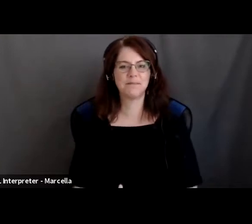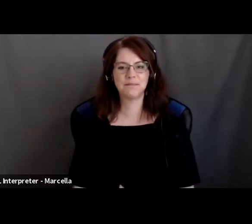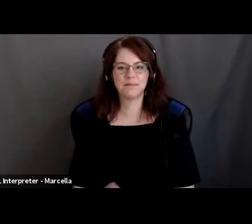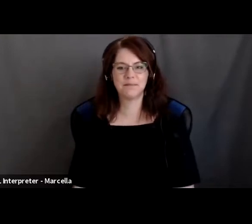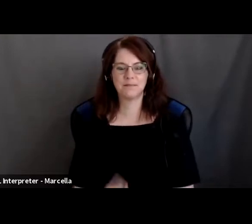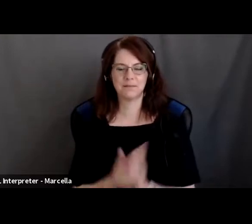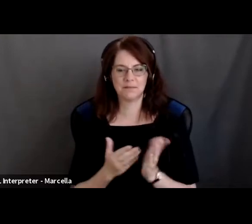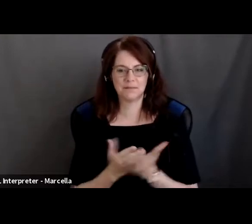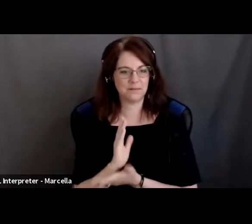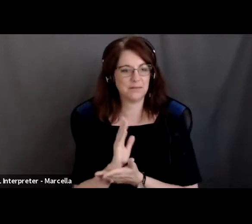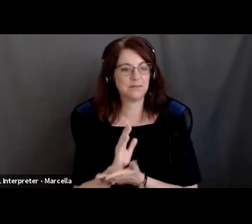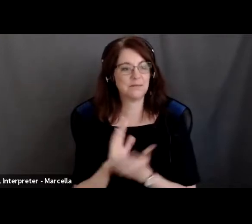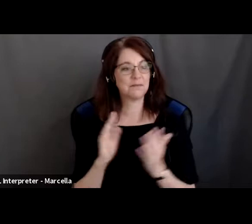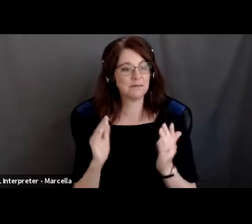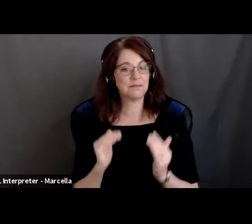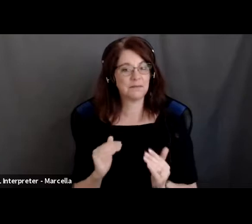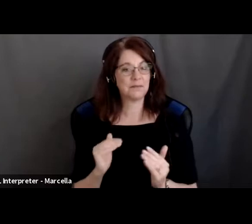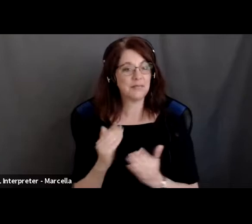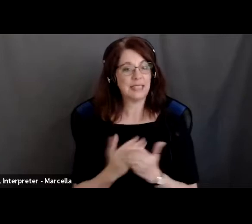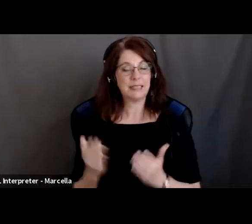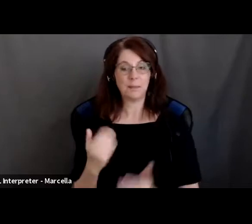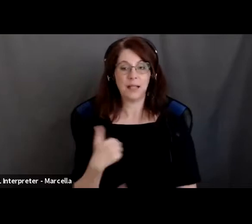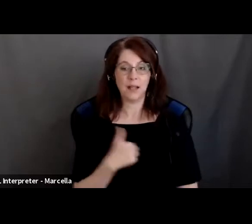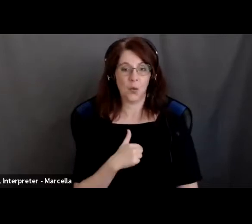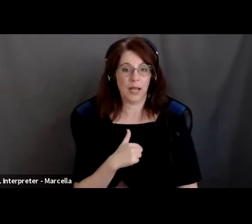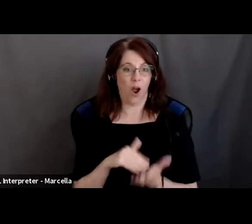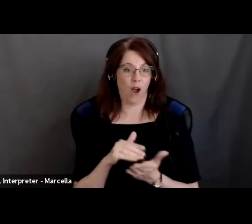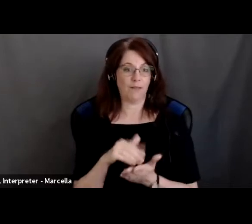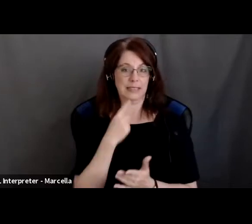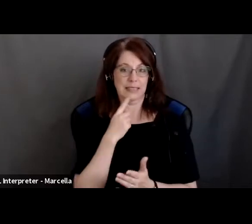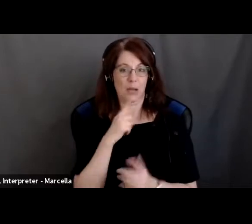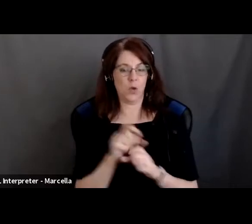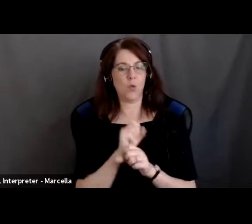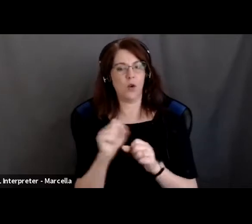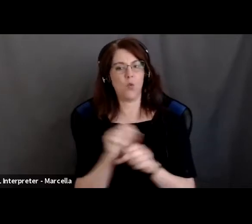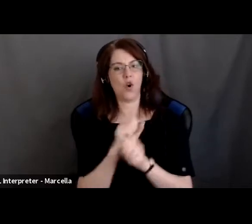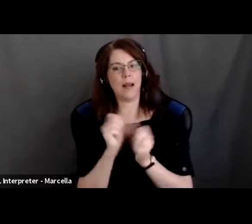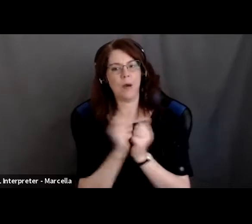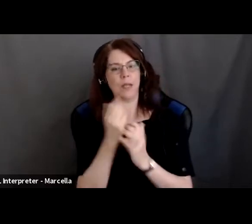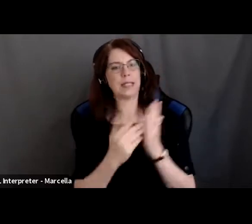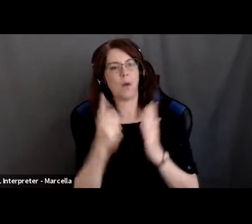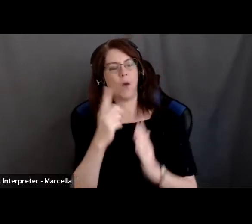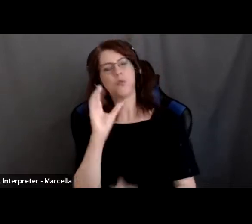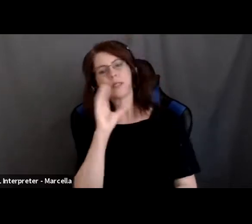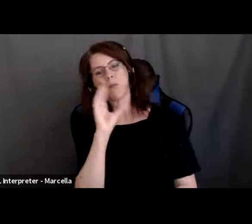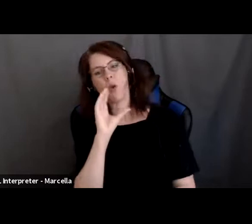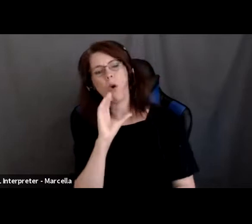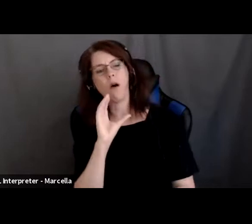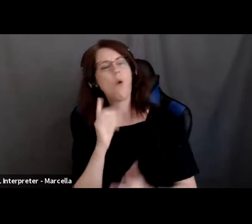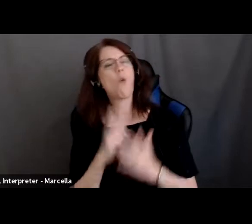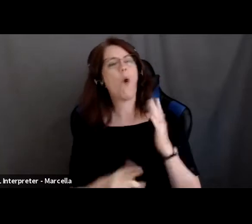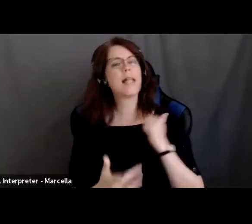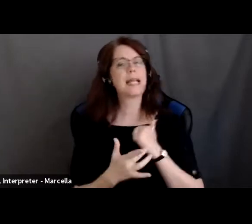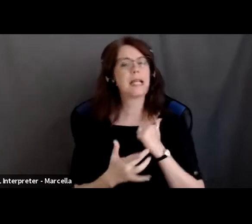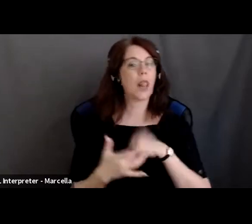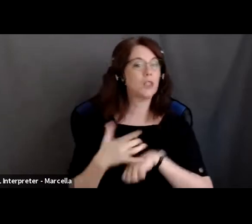All right. So something that we often say when we're working with somebody to explore what technology